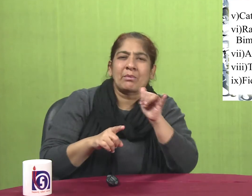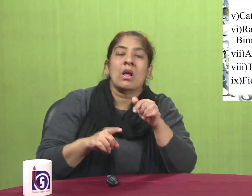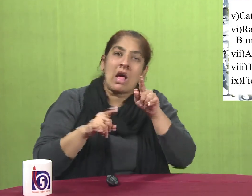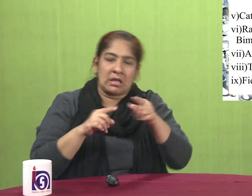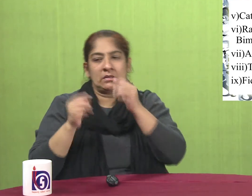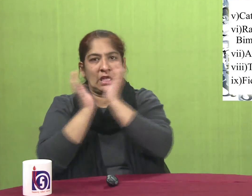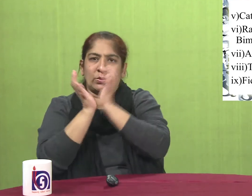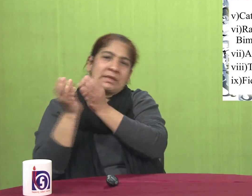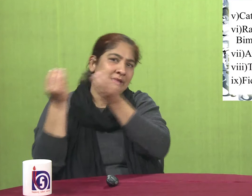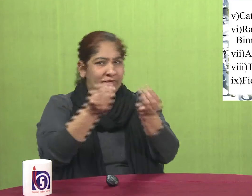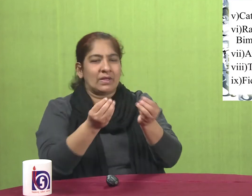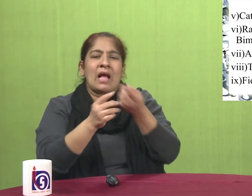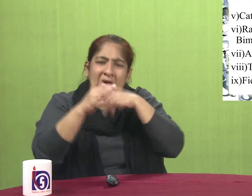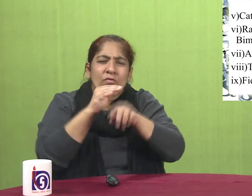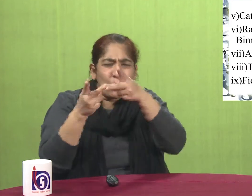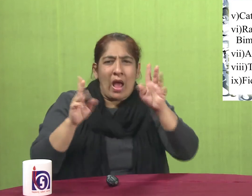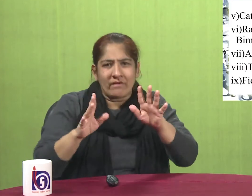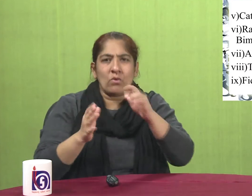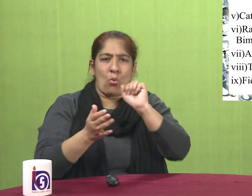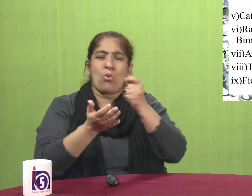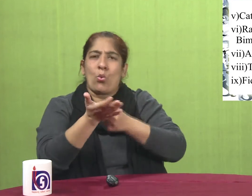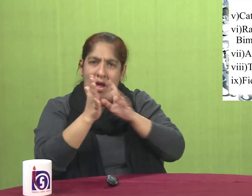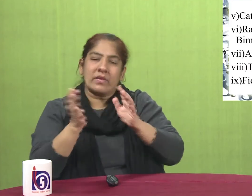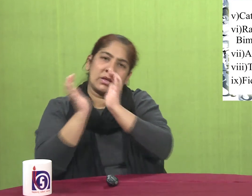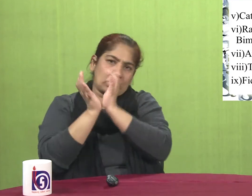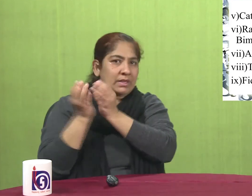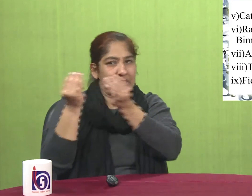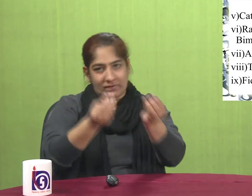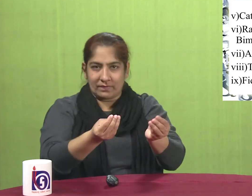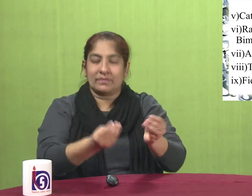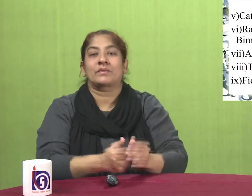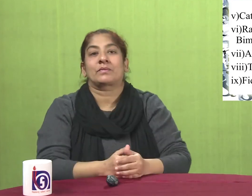Rajeshwari Mahila Kalyan Bima Yojana.